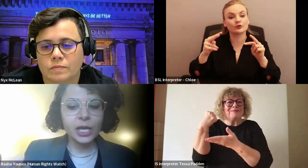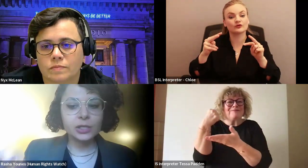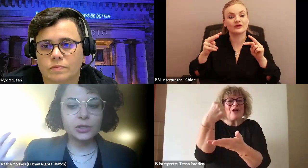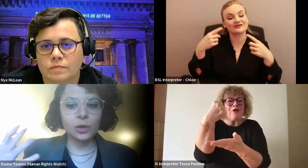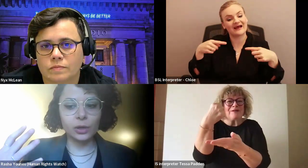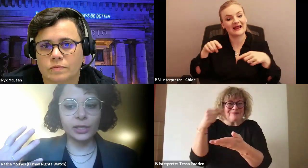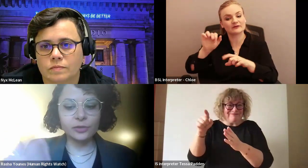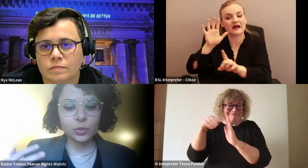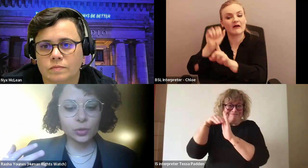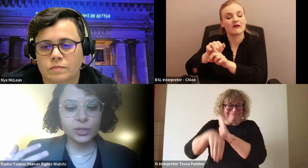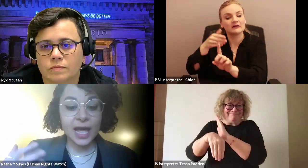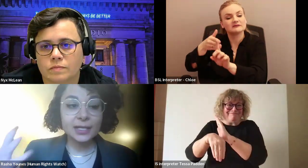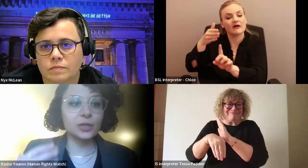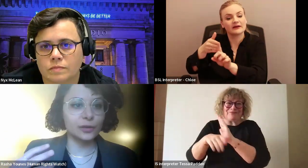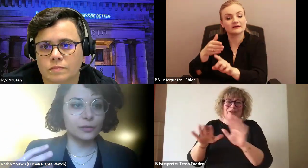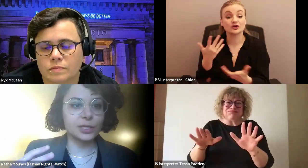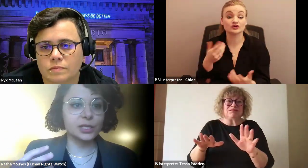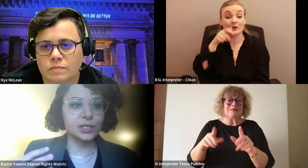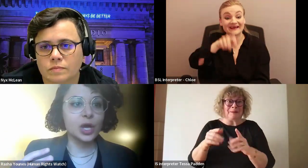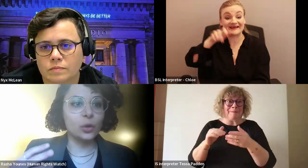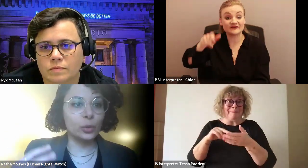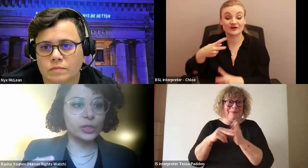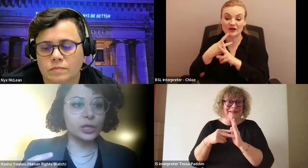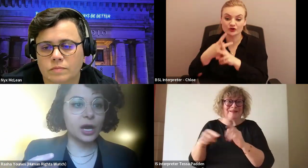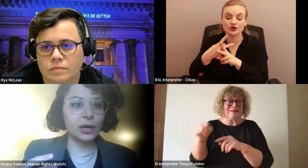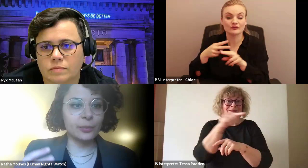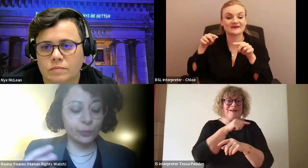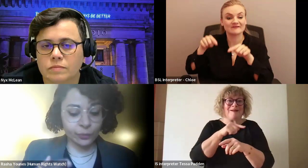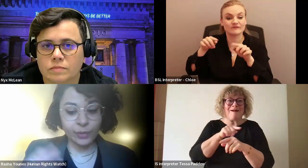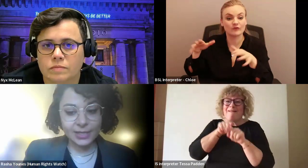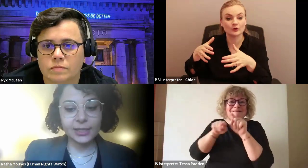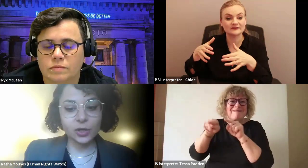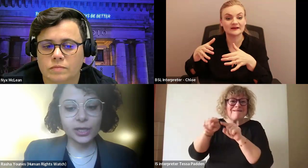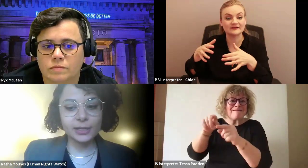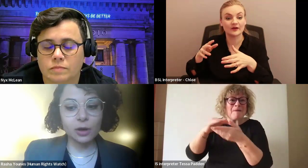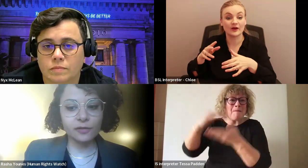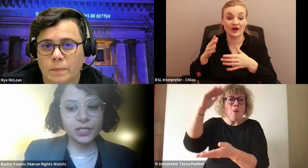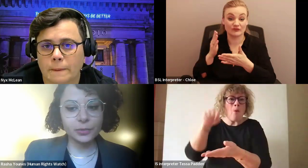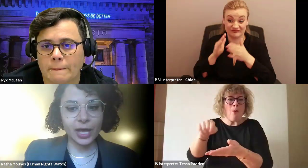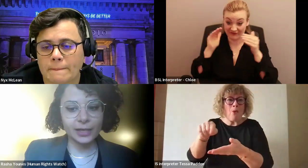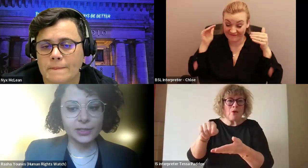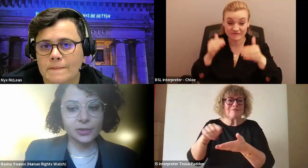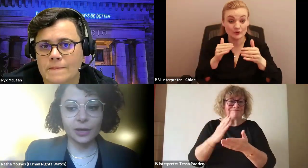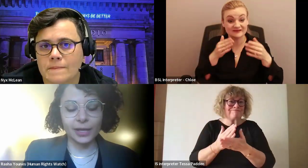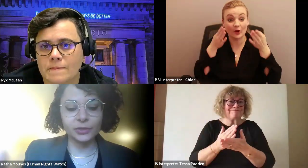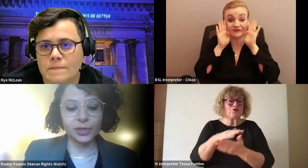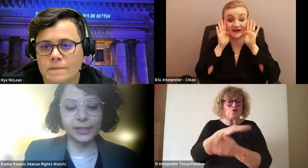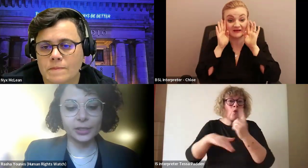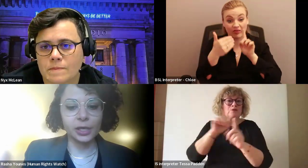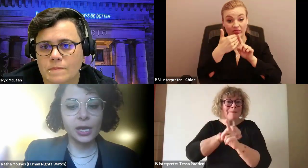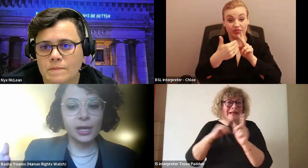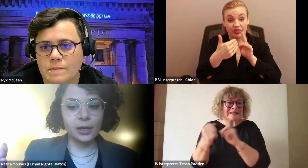this way. So individuals and security forces would basically target on Facebook and Instagram